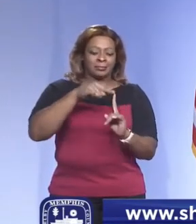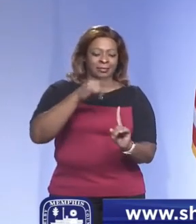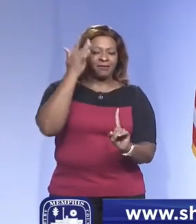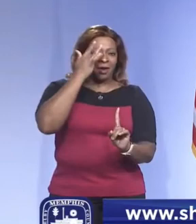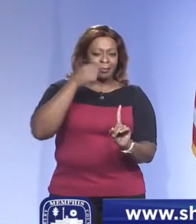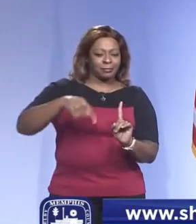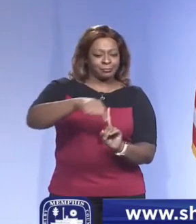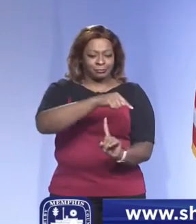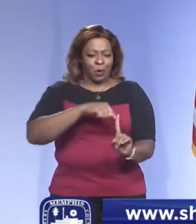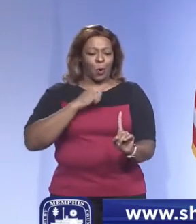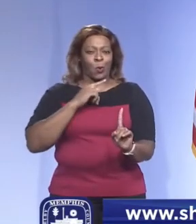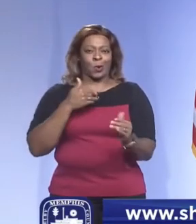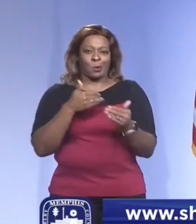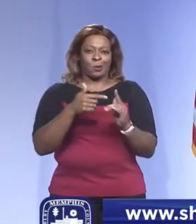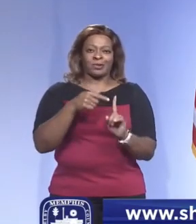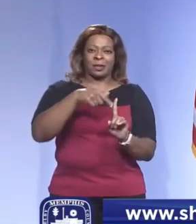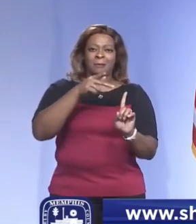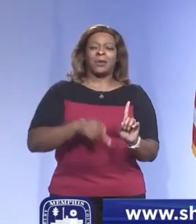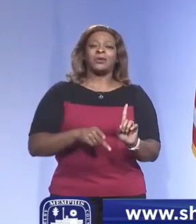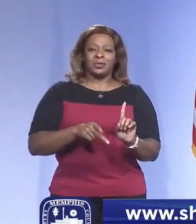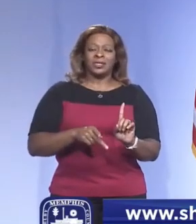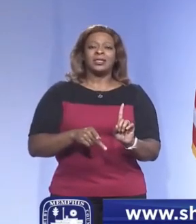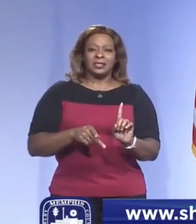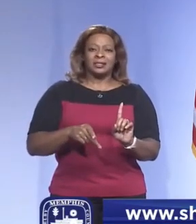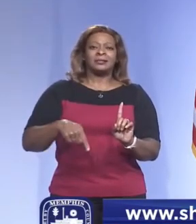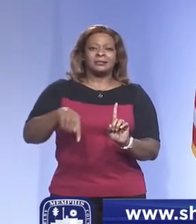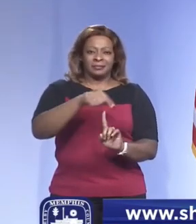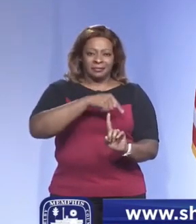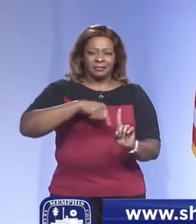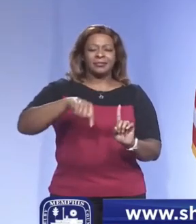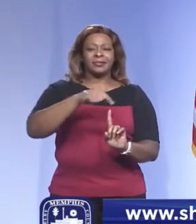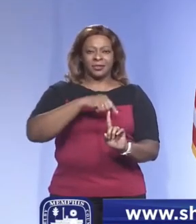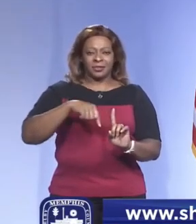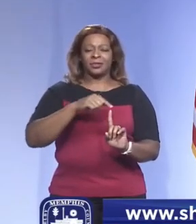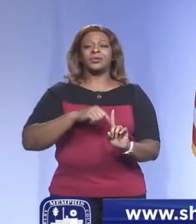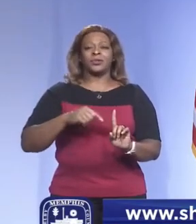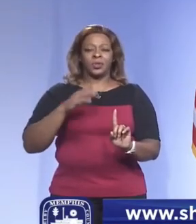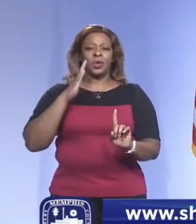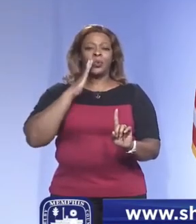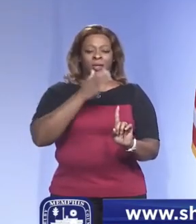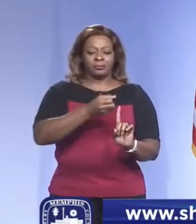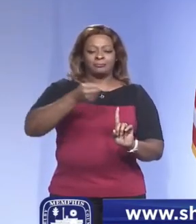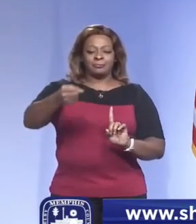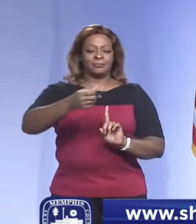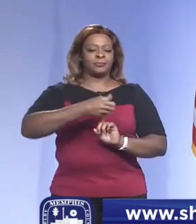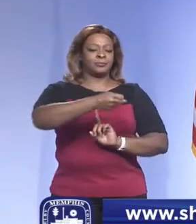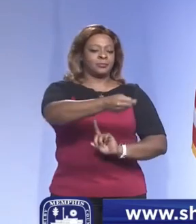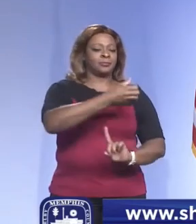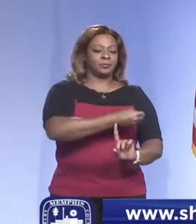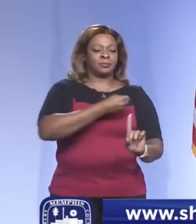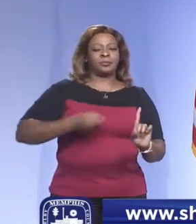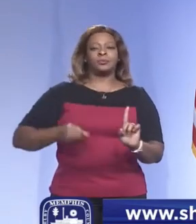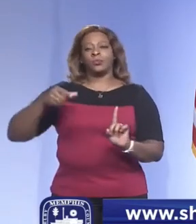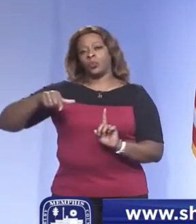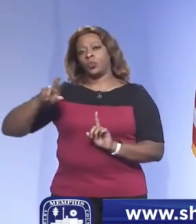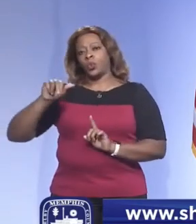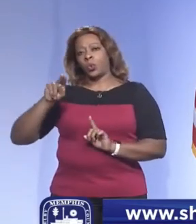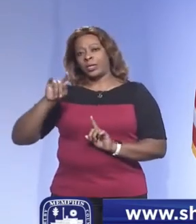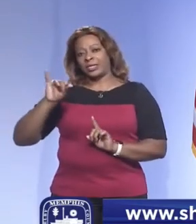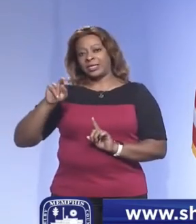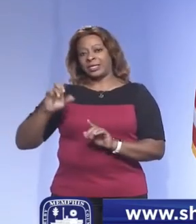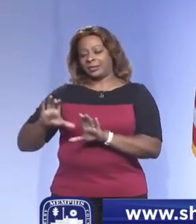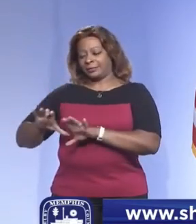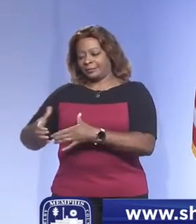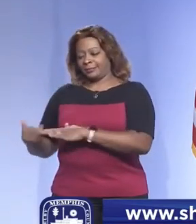indeed they are close contacts, will be placed in quarantine